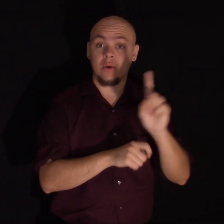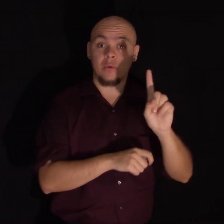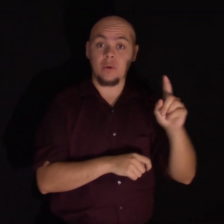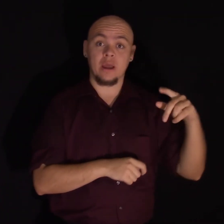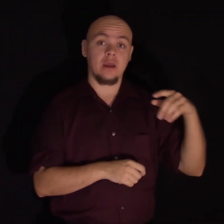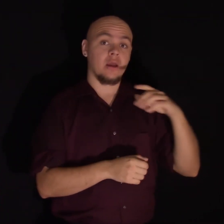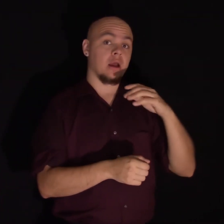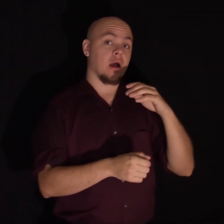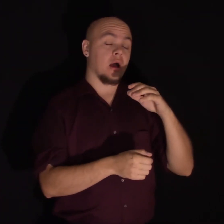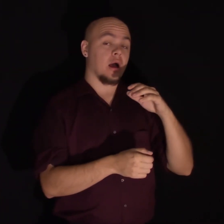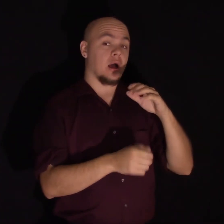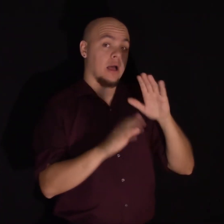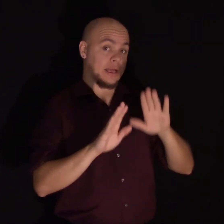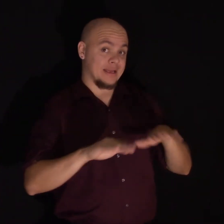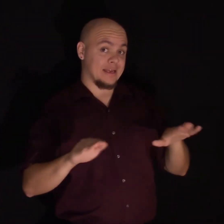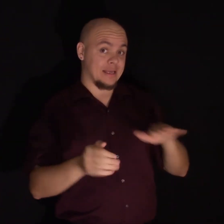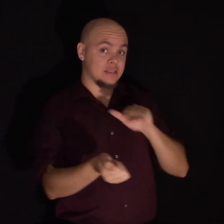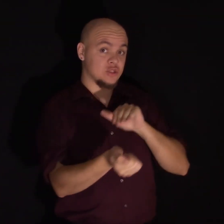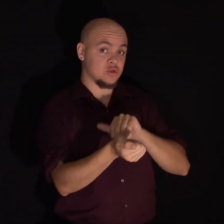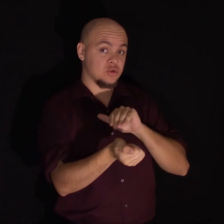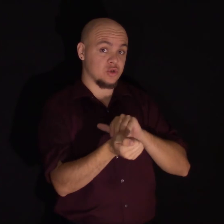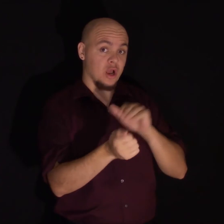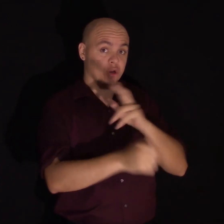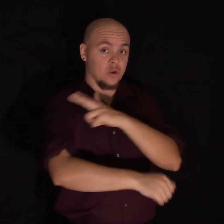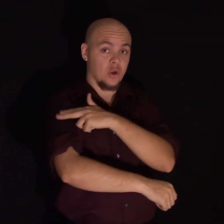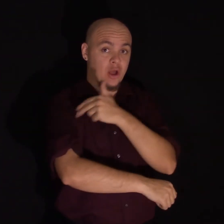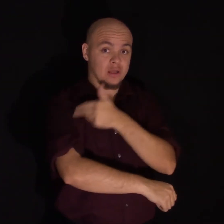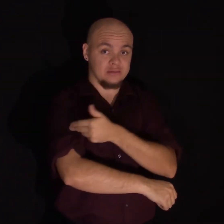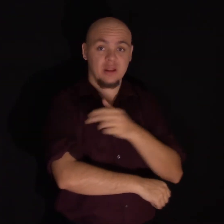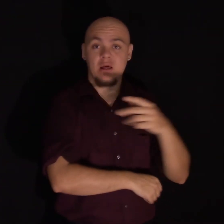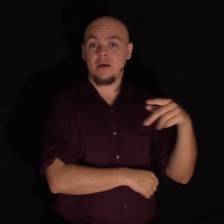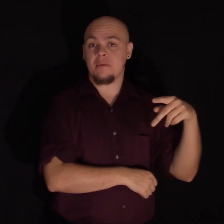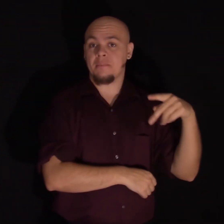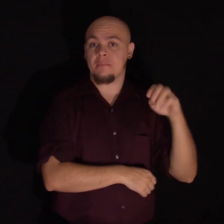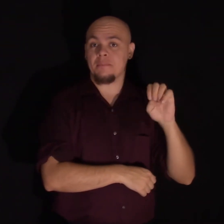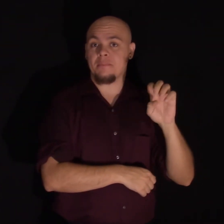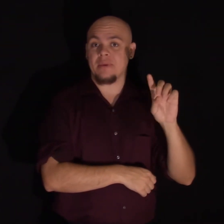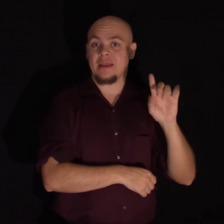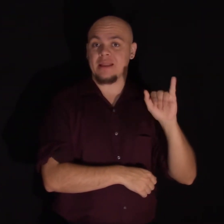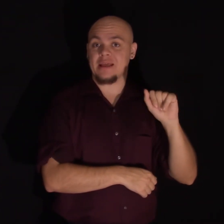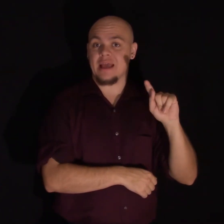pediatric children's hospital. I know, hilarious.